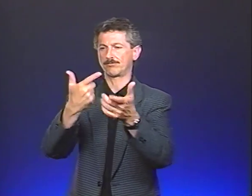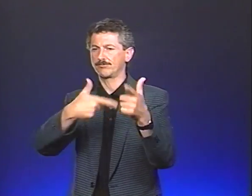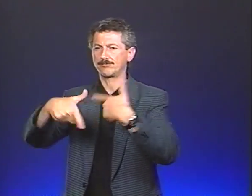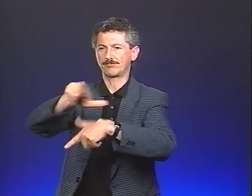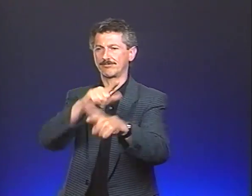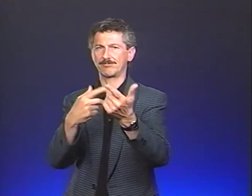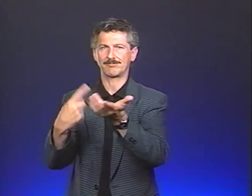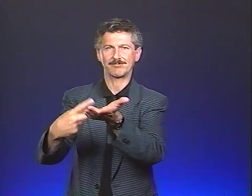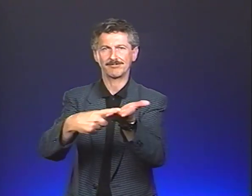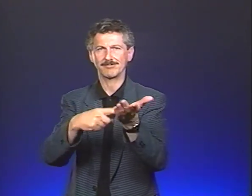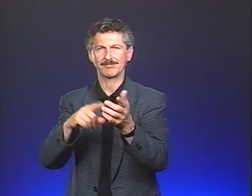group setting.